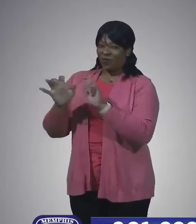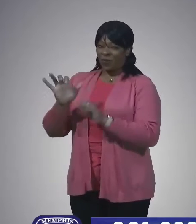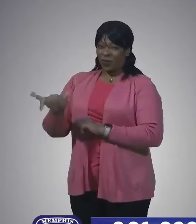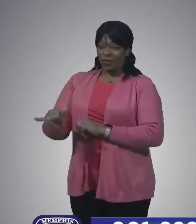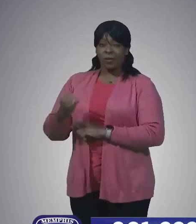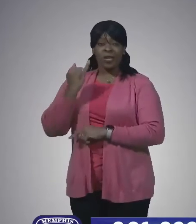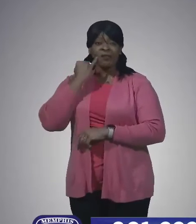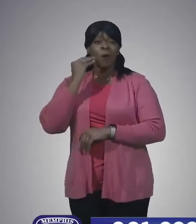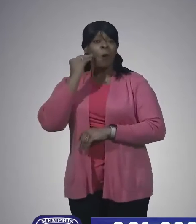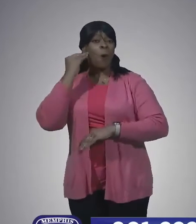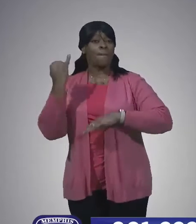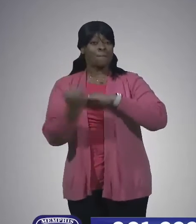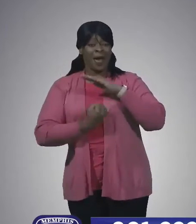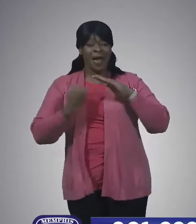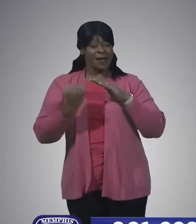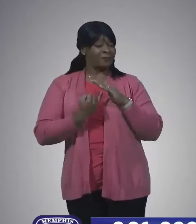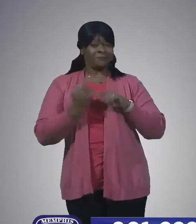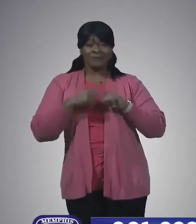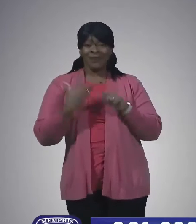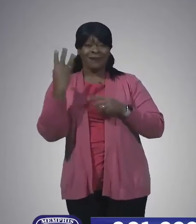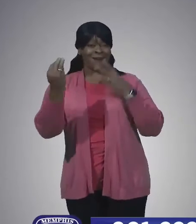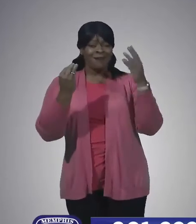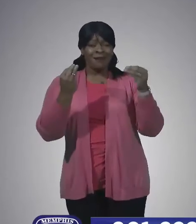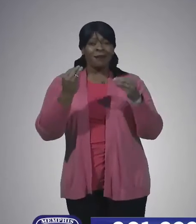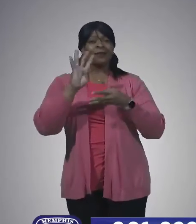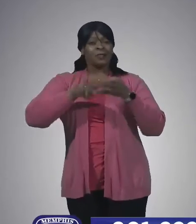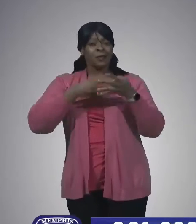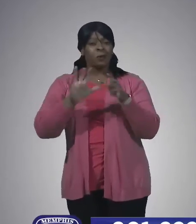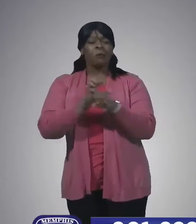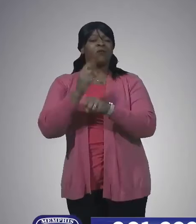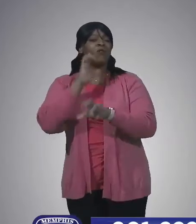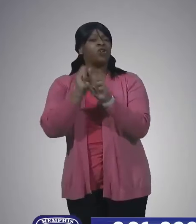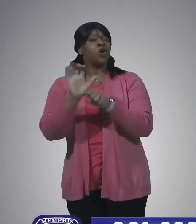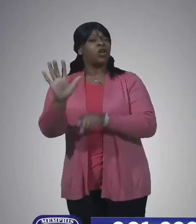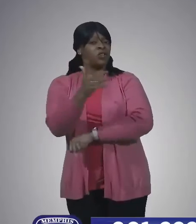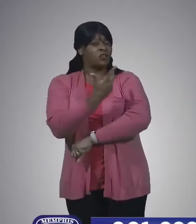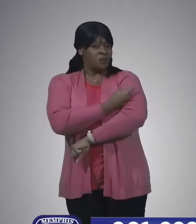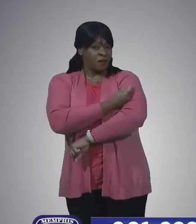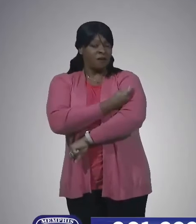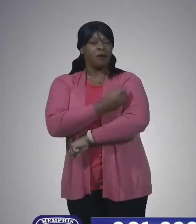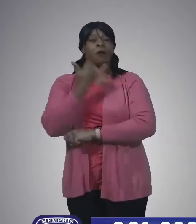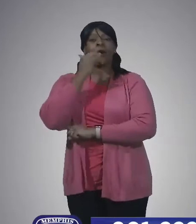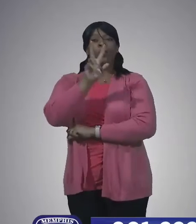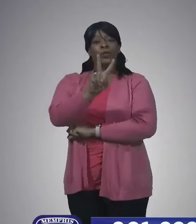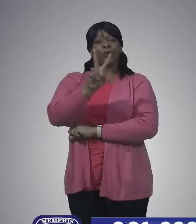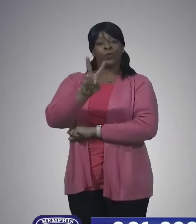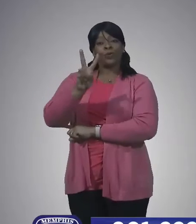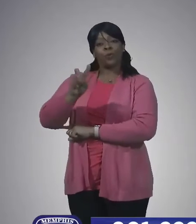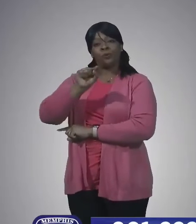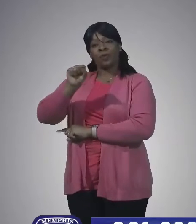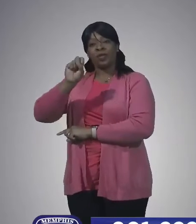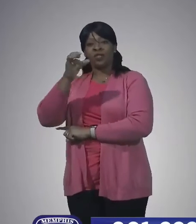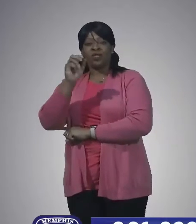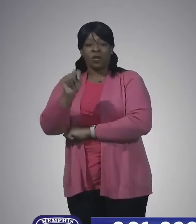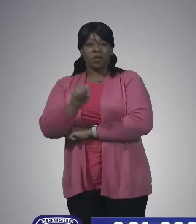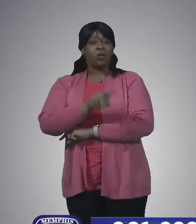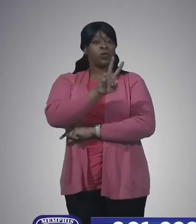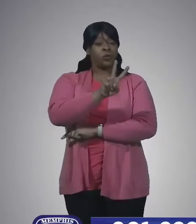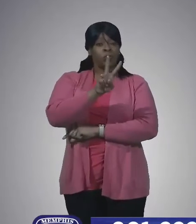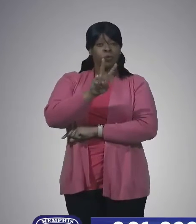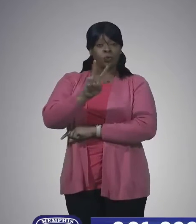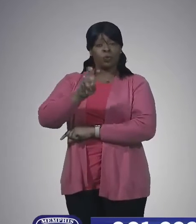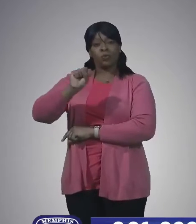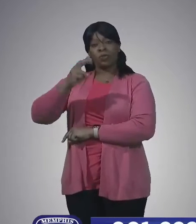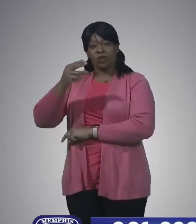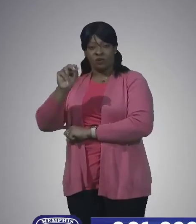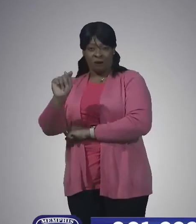are homebound and need to schedule an appointment to get a shot, you can do that by calling 222-SHOT. That's